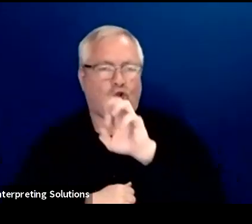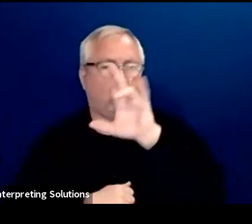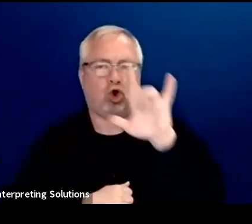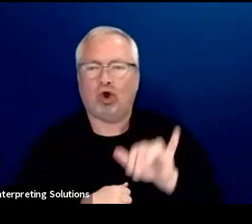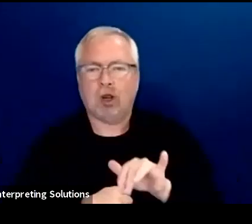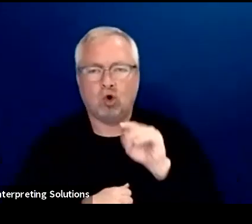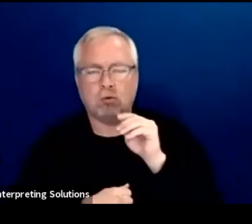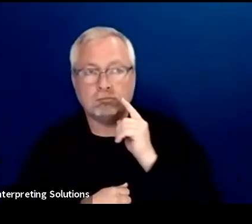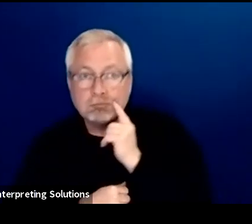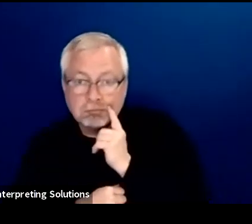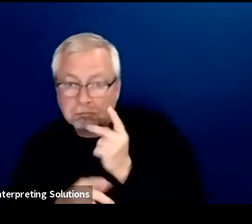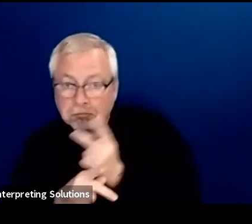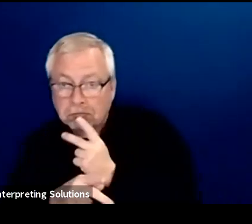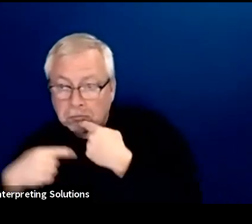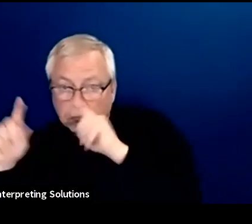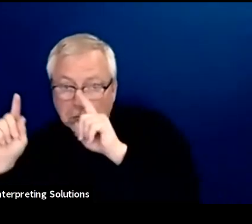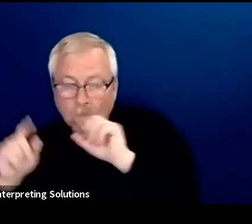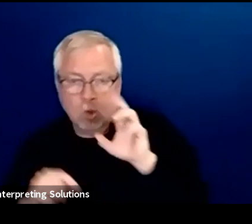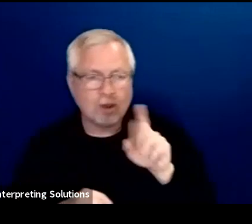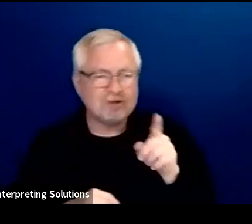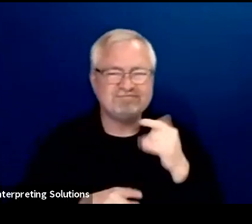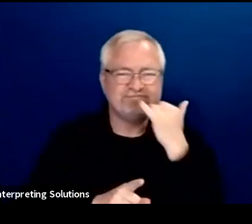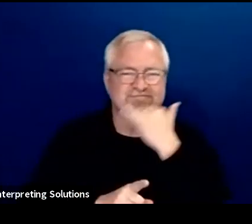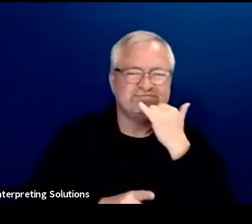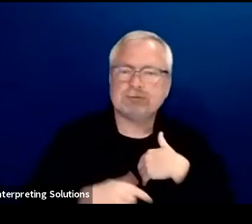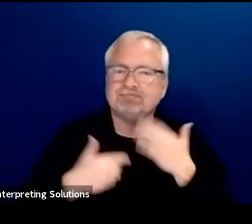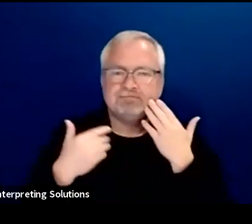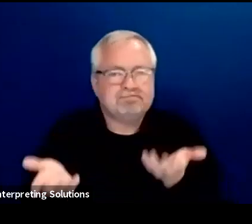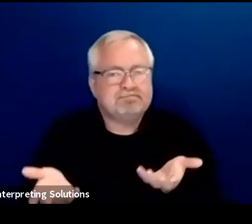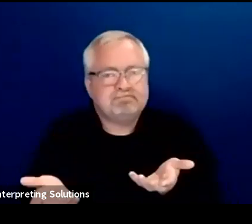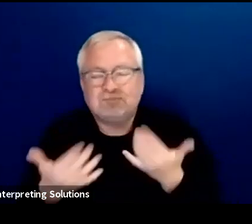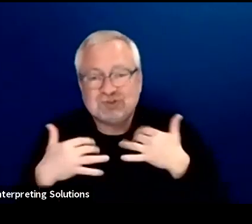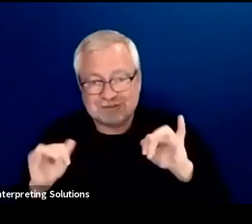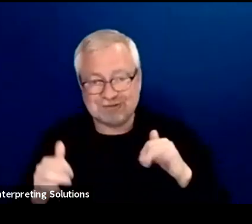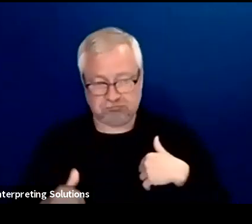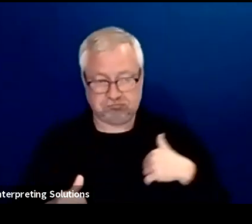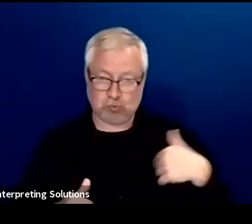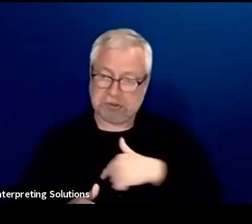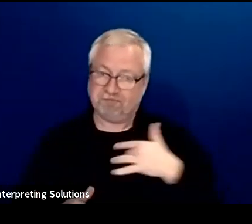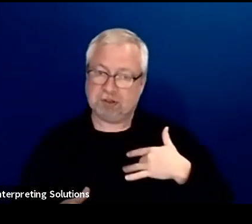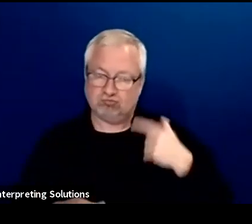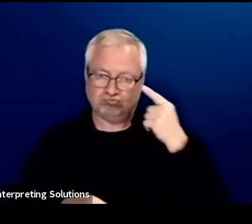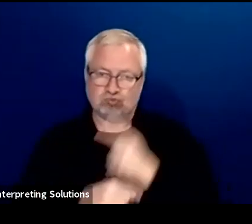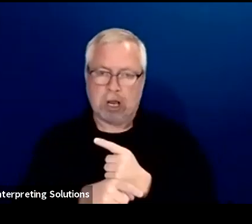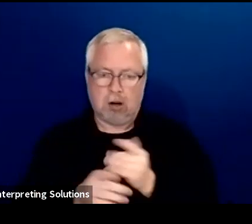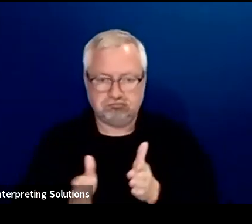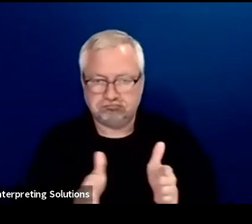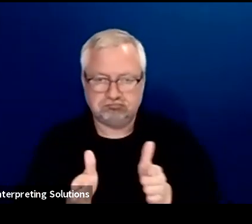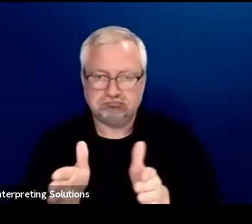as it should, but appears to be moving in the right direction. you, Governor.